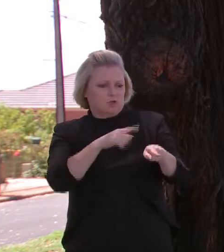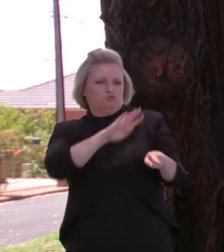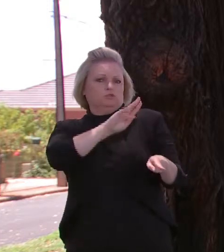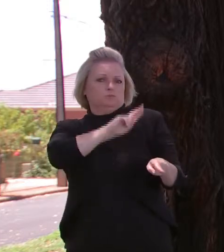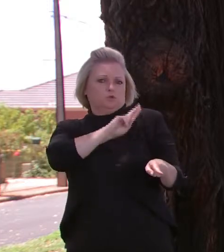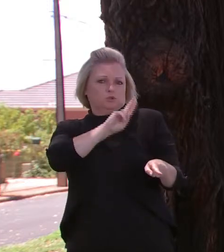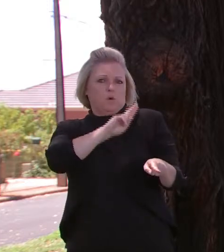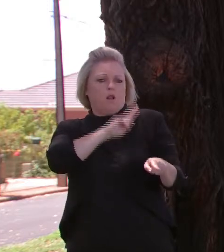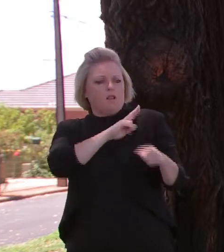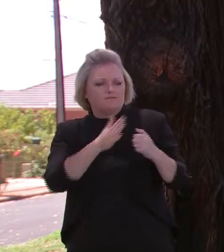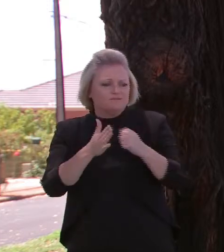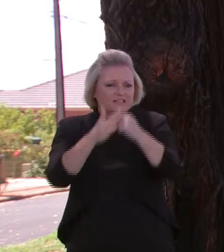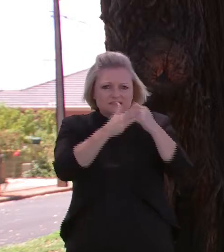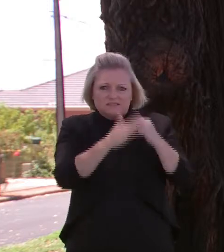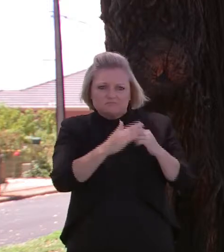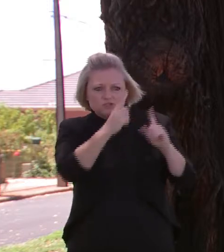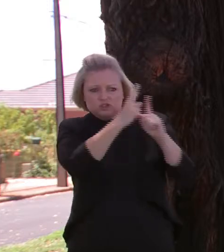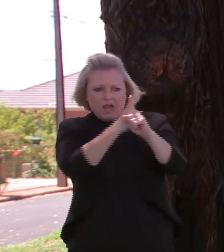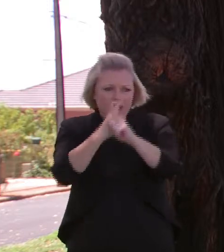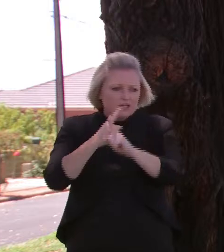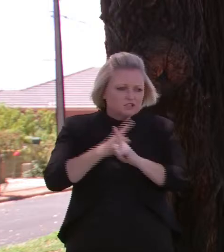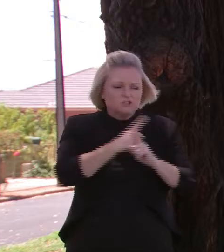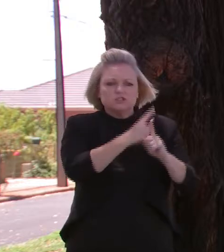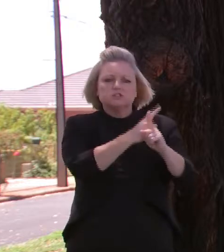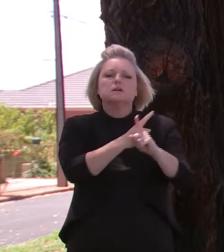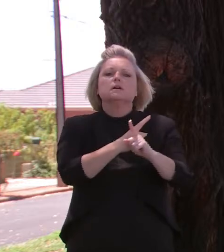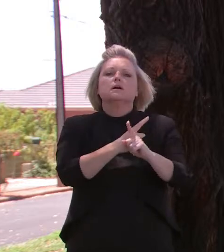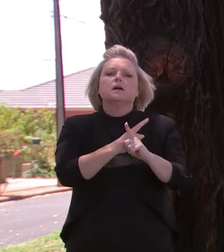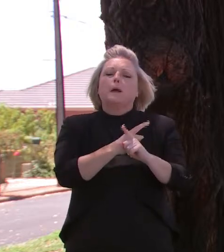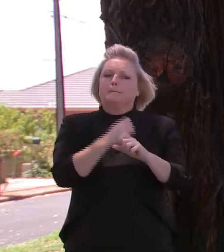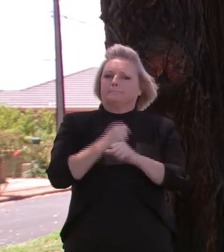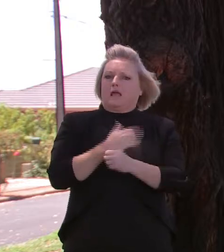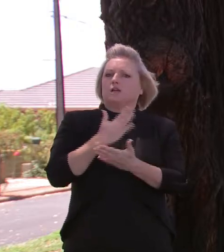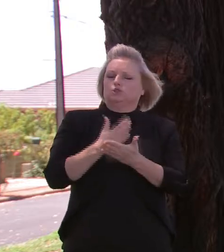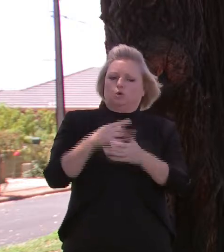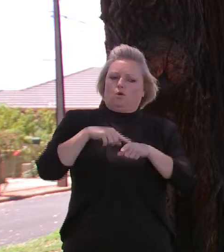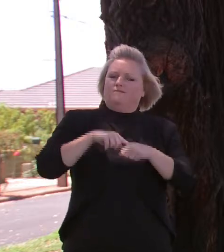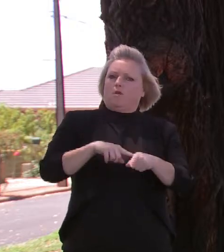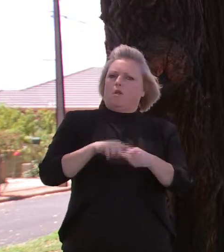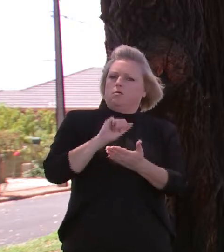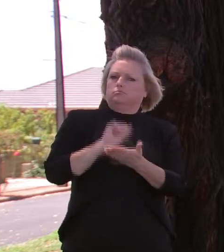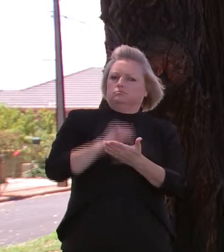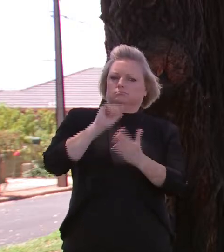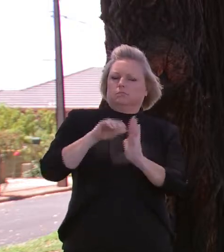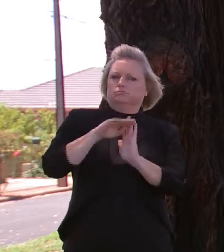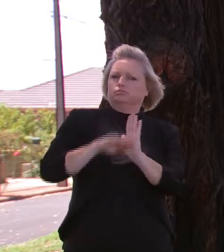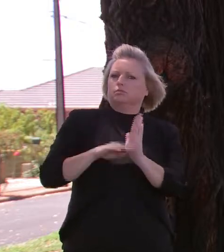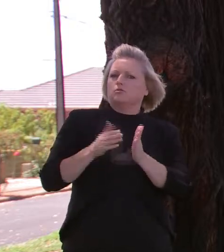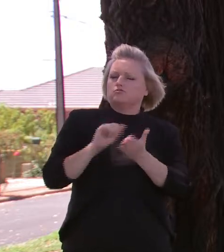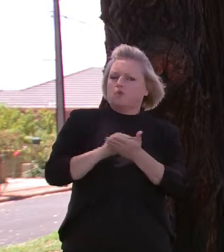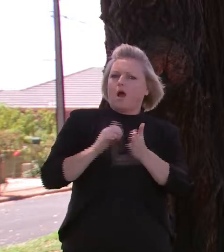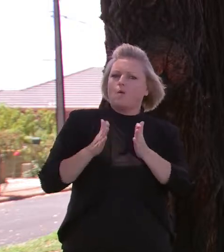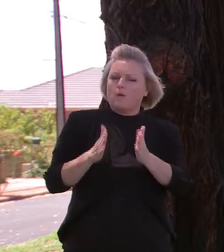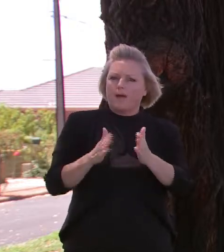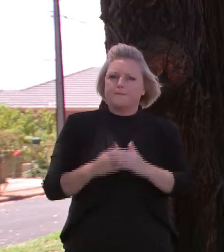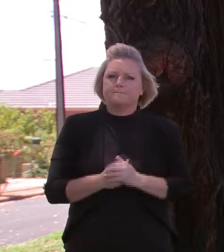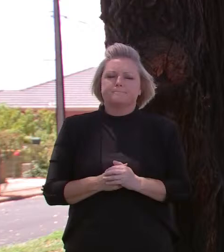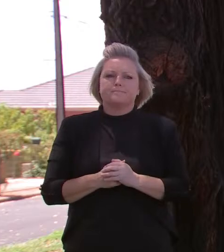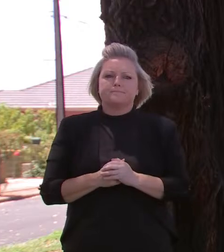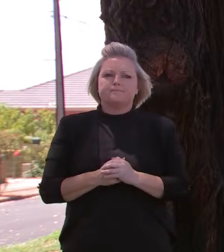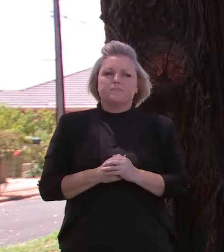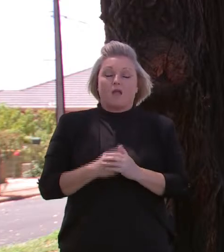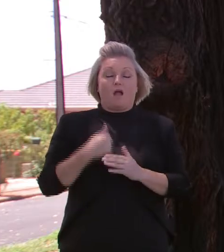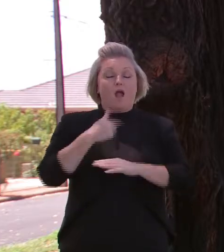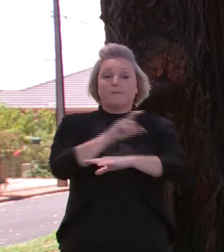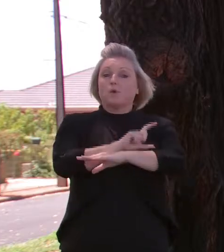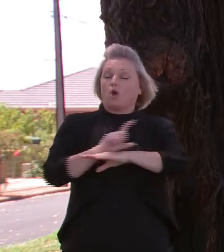to relevant facilities managers to undertake as those have been coming in. I'm very confident that there will be a very high